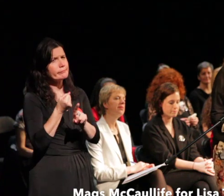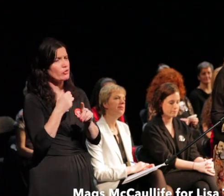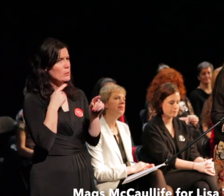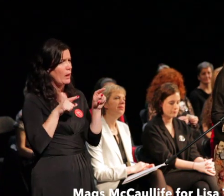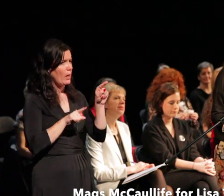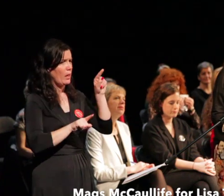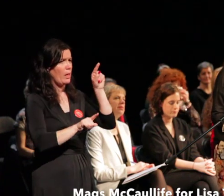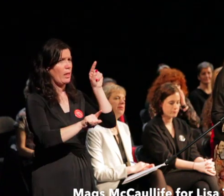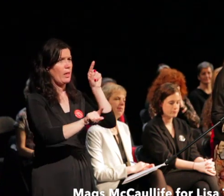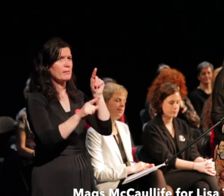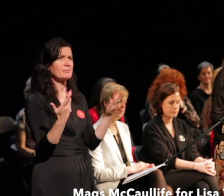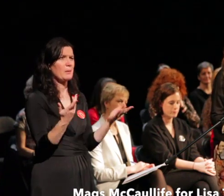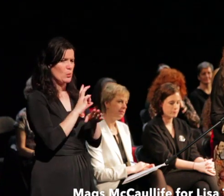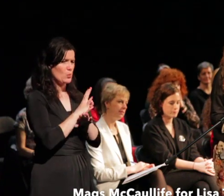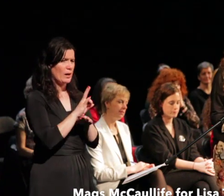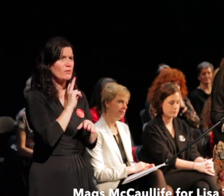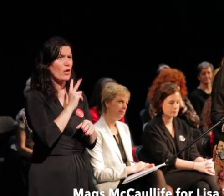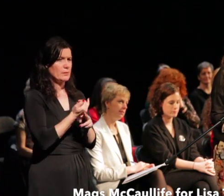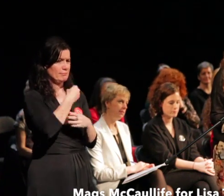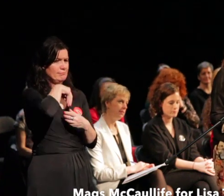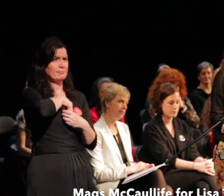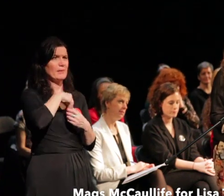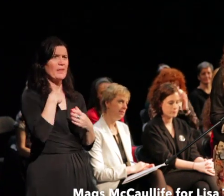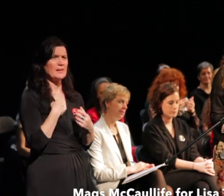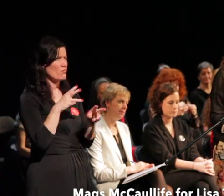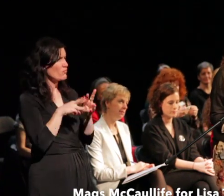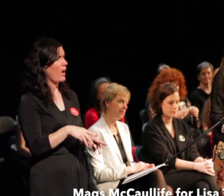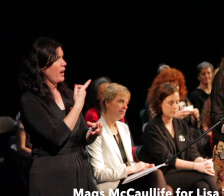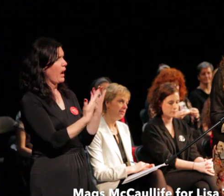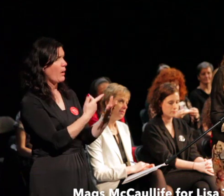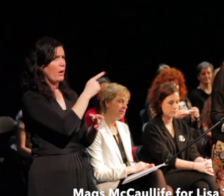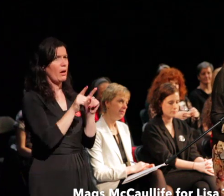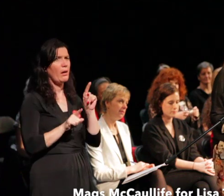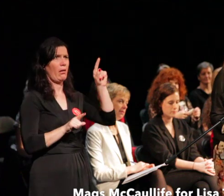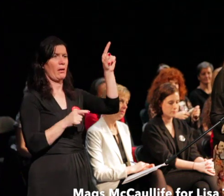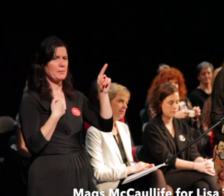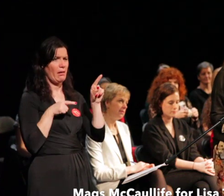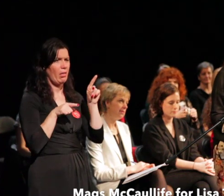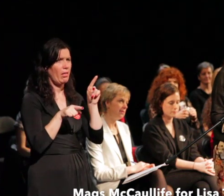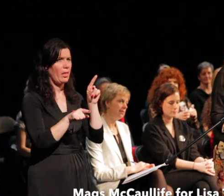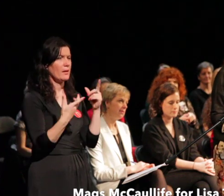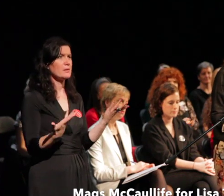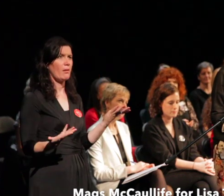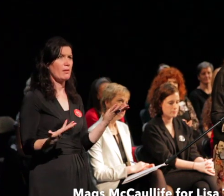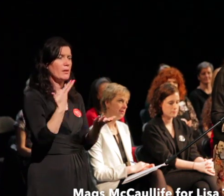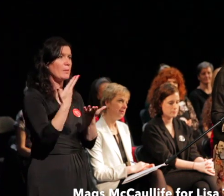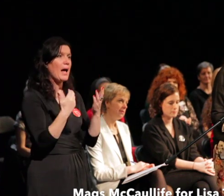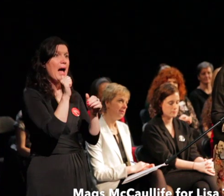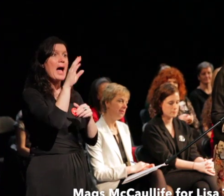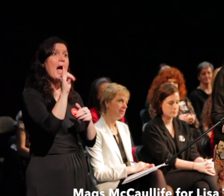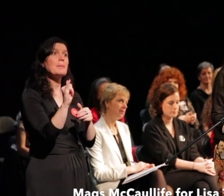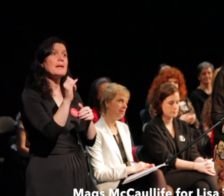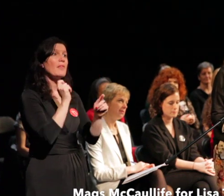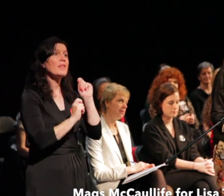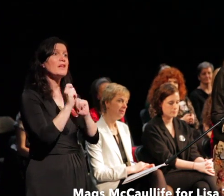hush that quiet voice inside me that kept saying, this is wrong. I was a member of the Abbey Theatre's inaugural New